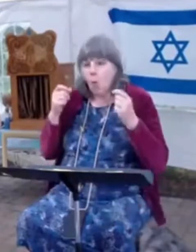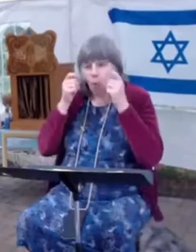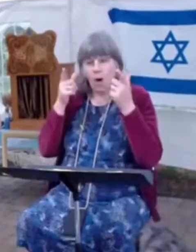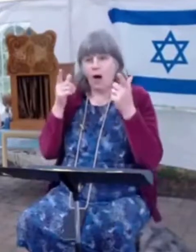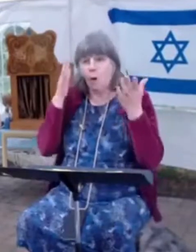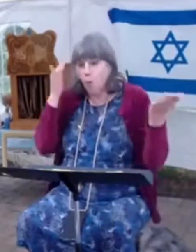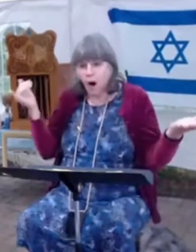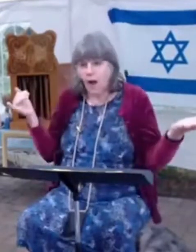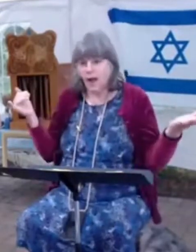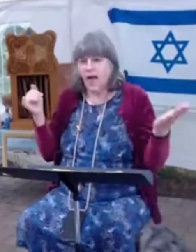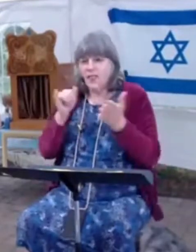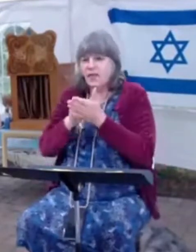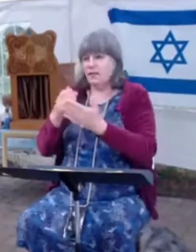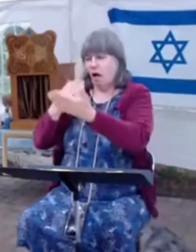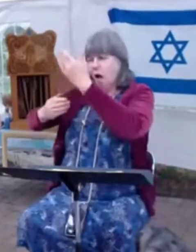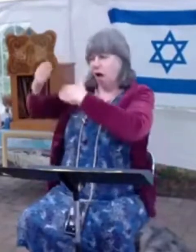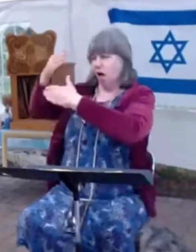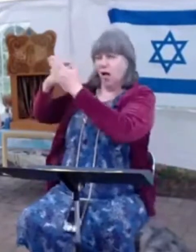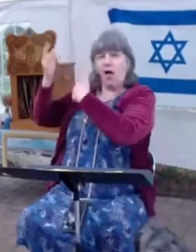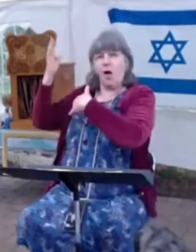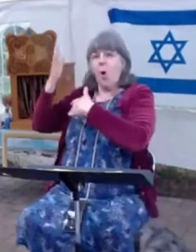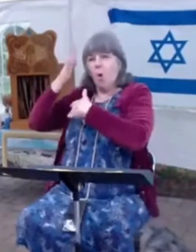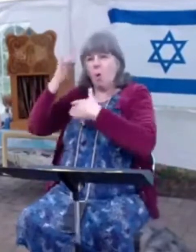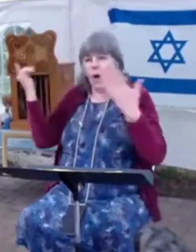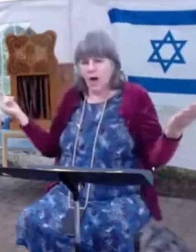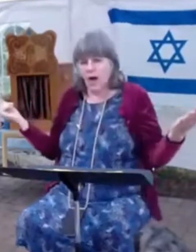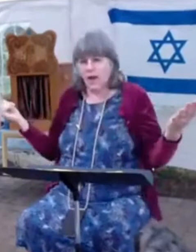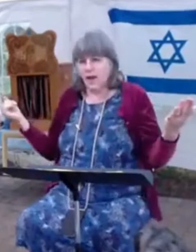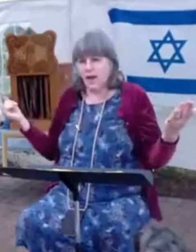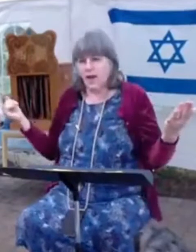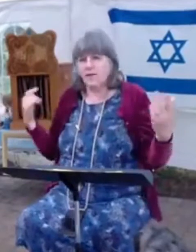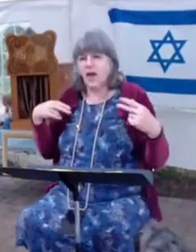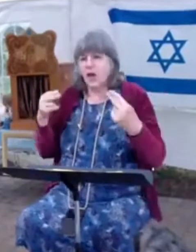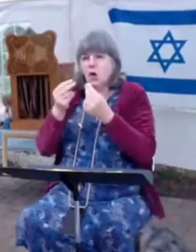we are not succeeding.